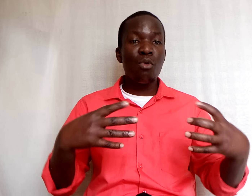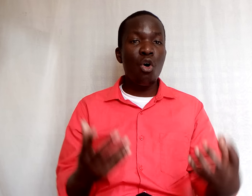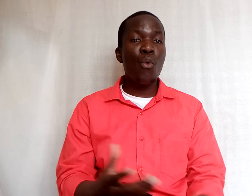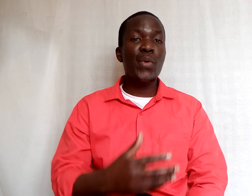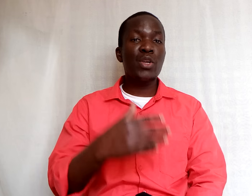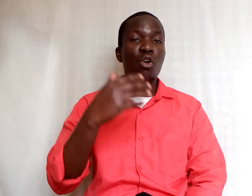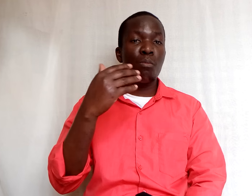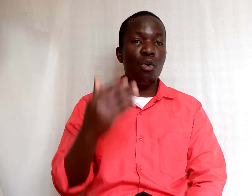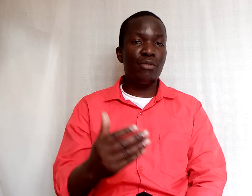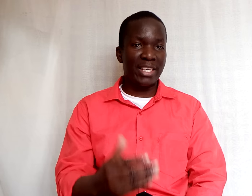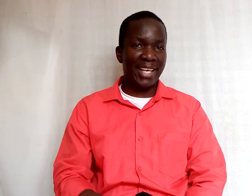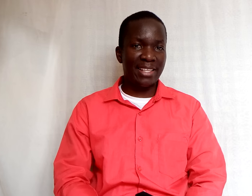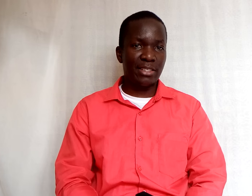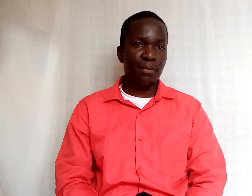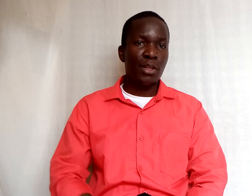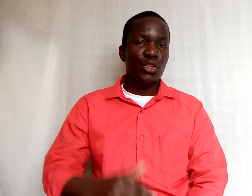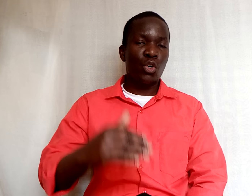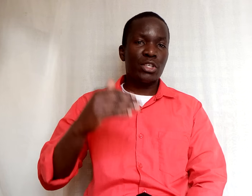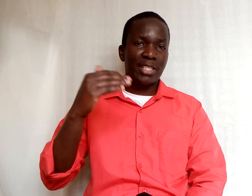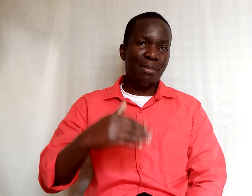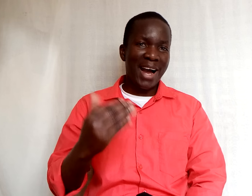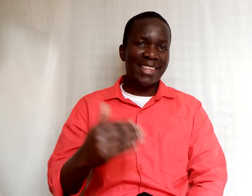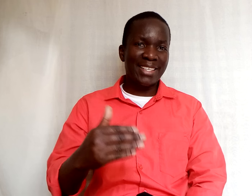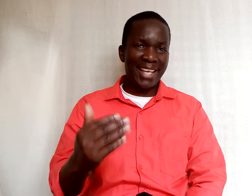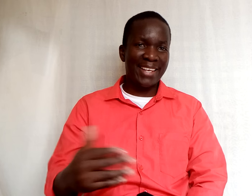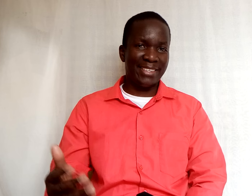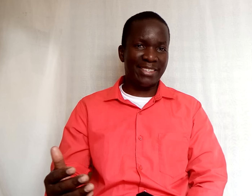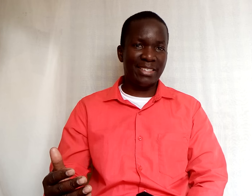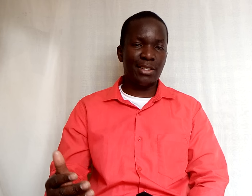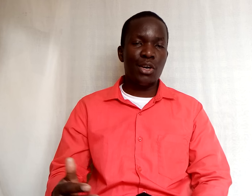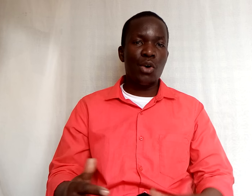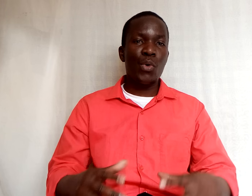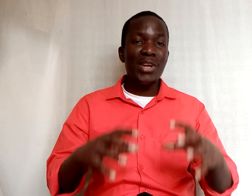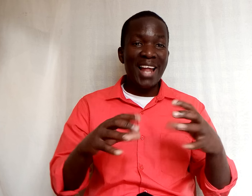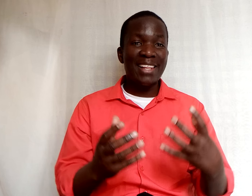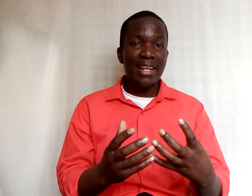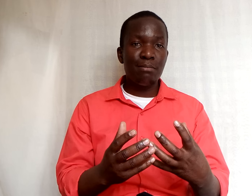more we will know more of the signs. So some other signs, we will learn them